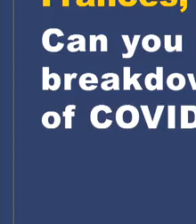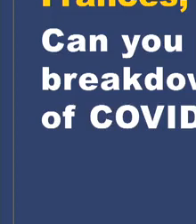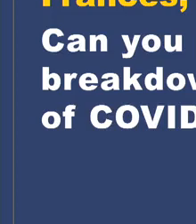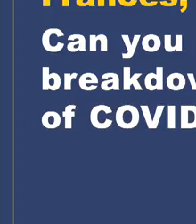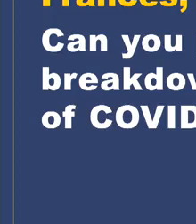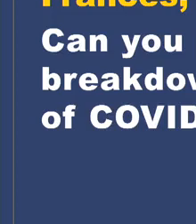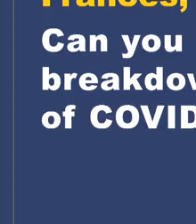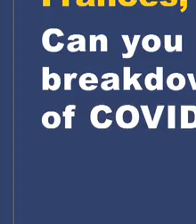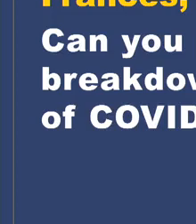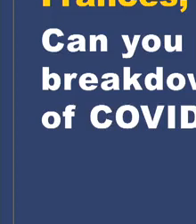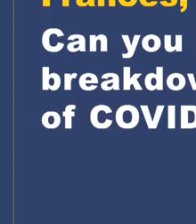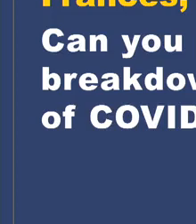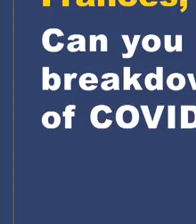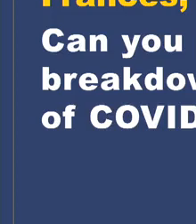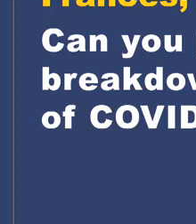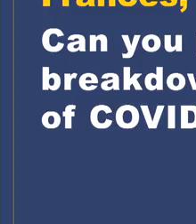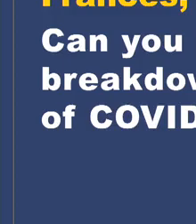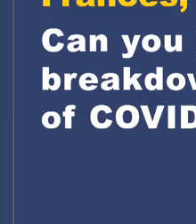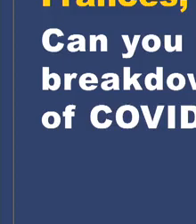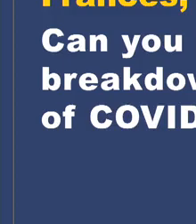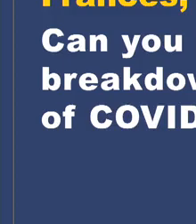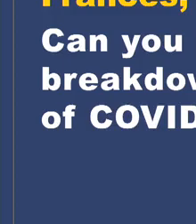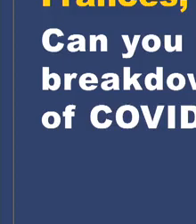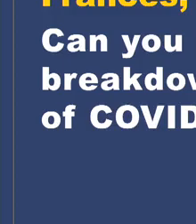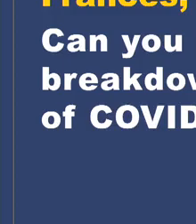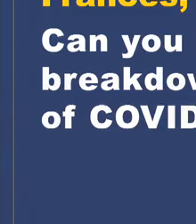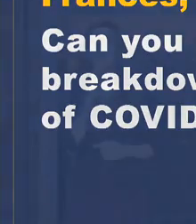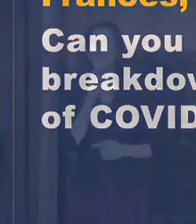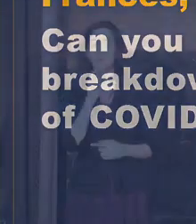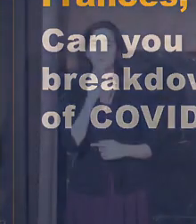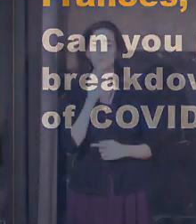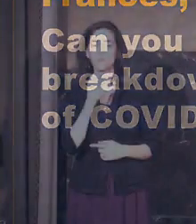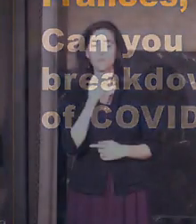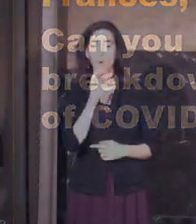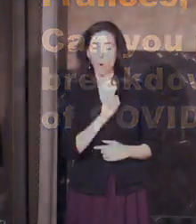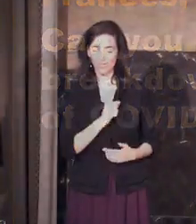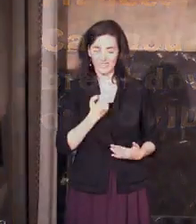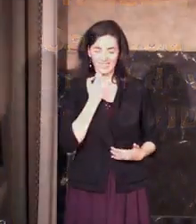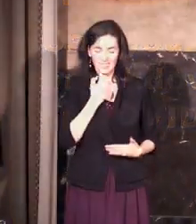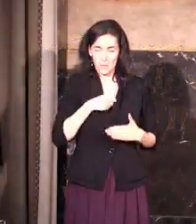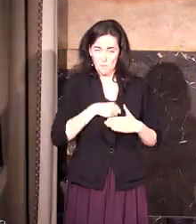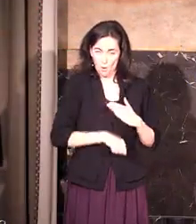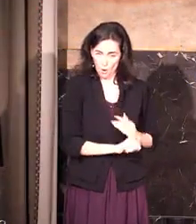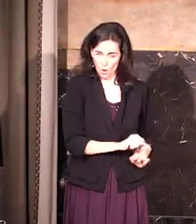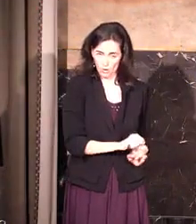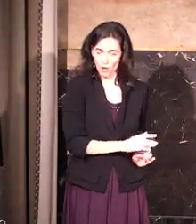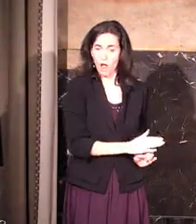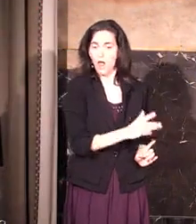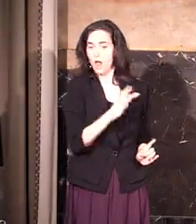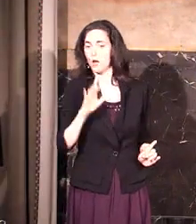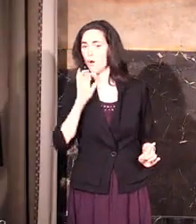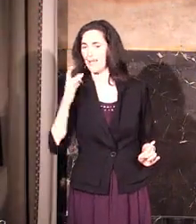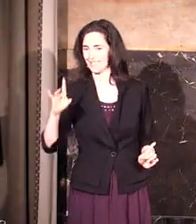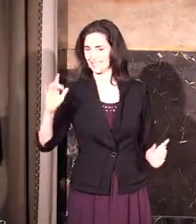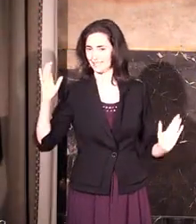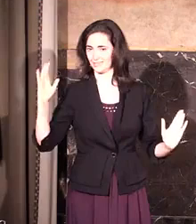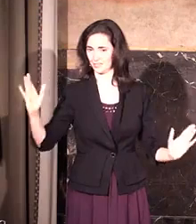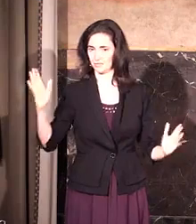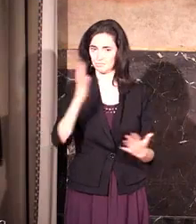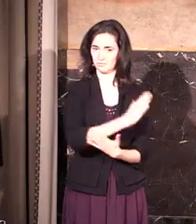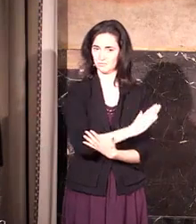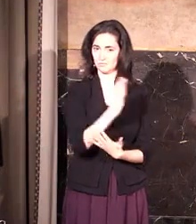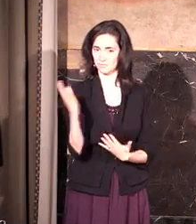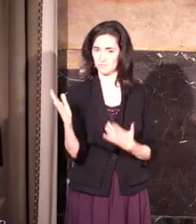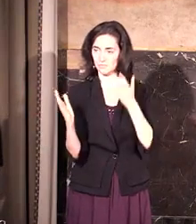with COVID-19, and they range from a newborn to 18 years of age.